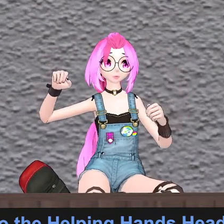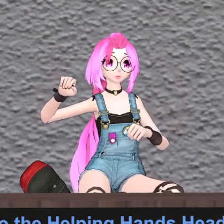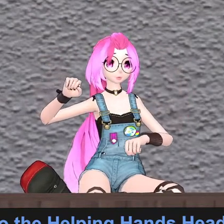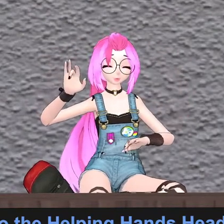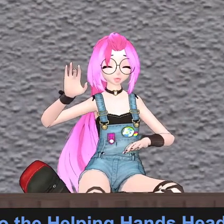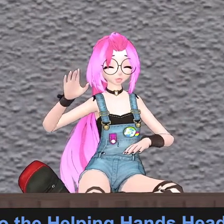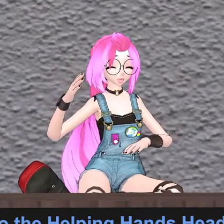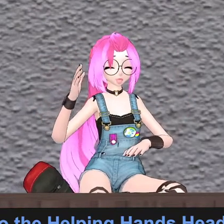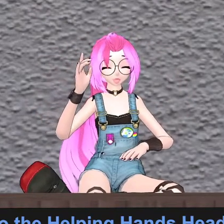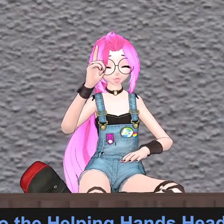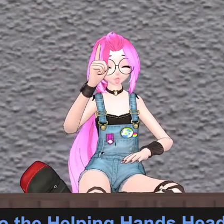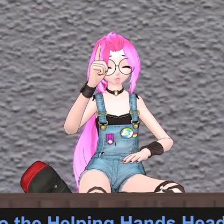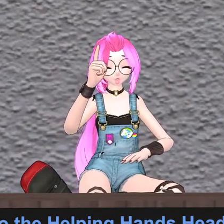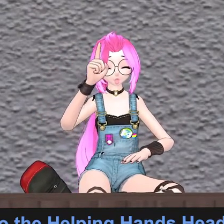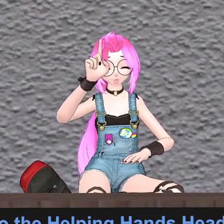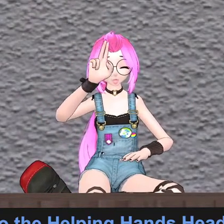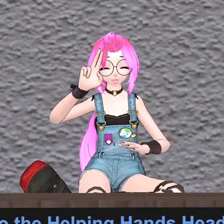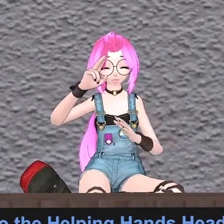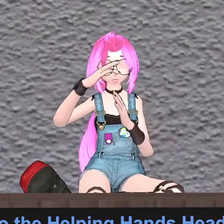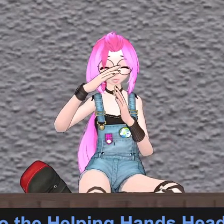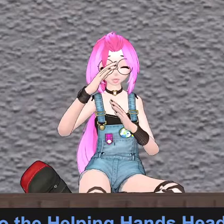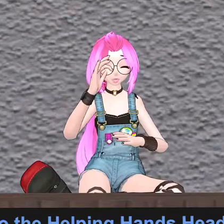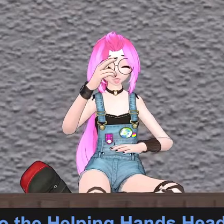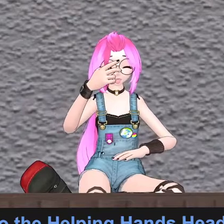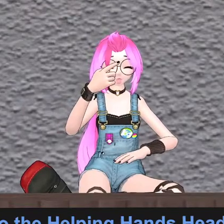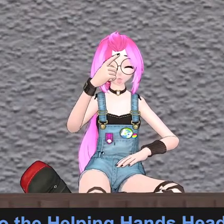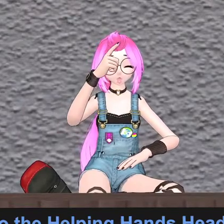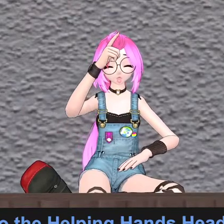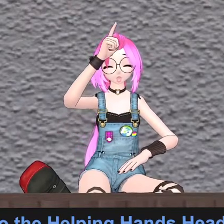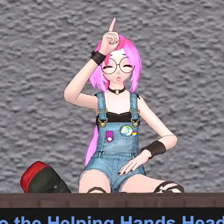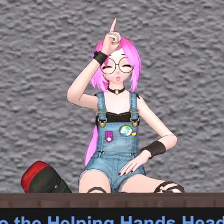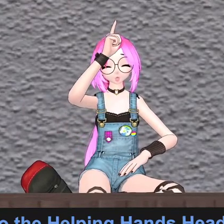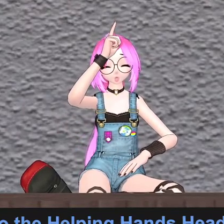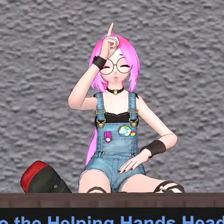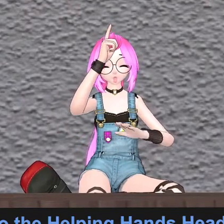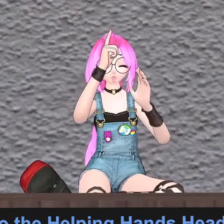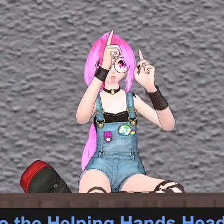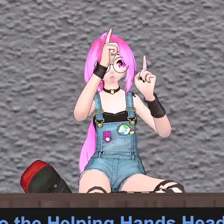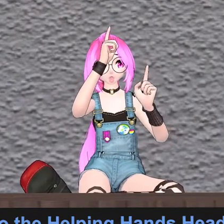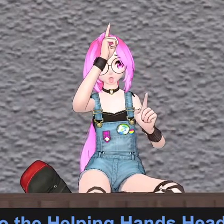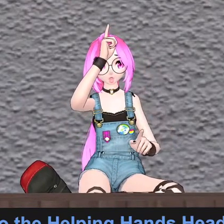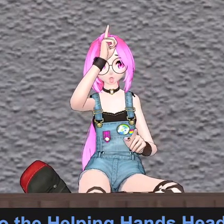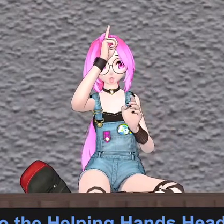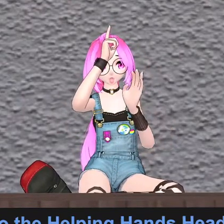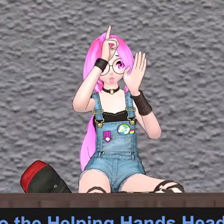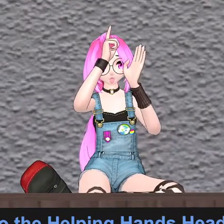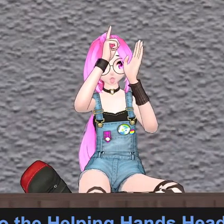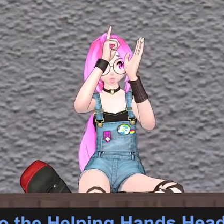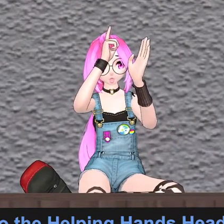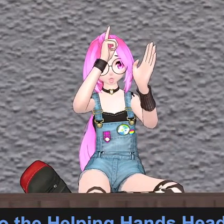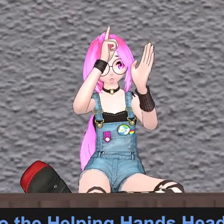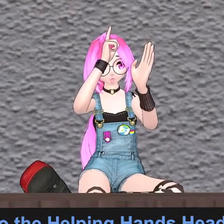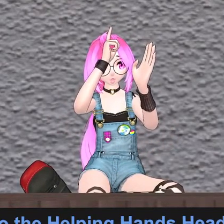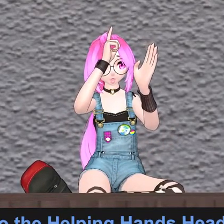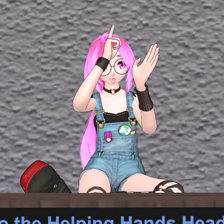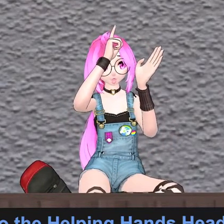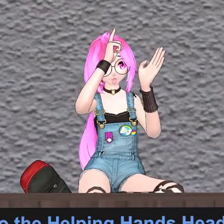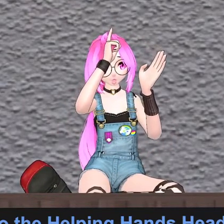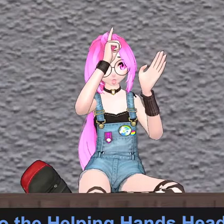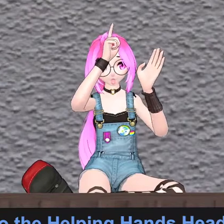Netherlands. And then if you want to say Dutch specifically, Dutch, you're doing a D hand. See how my hand is turned? It's on my